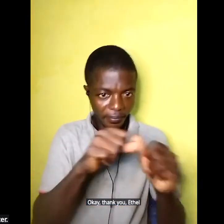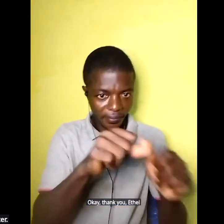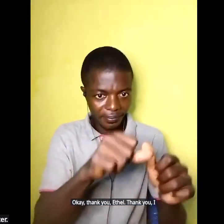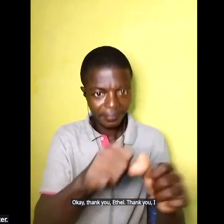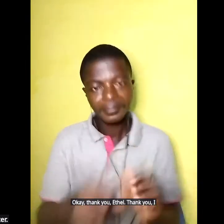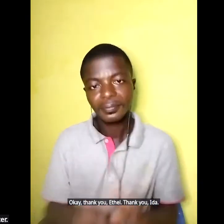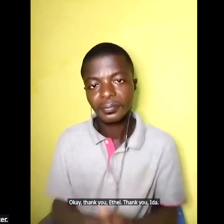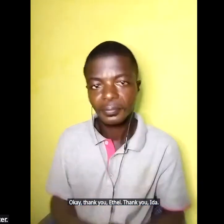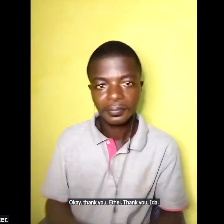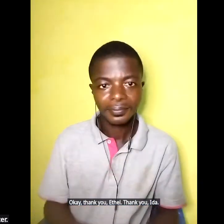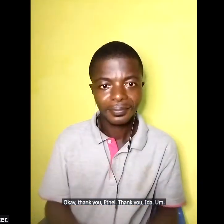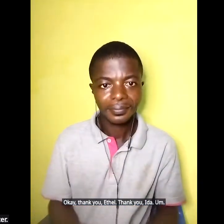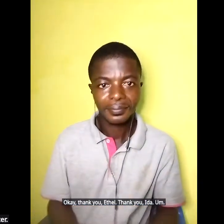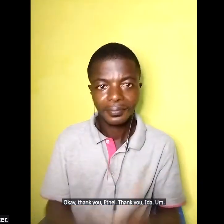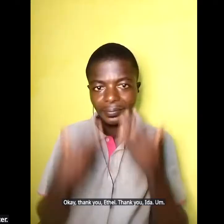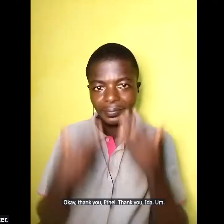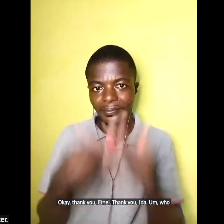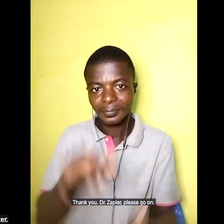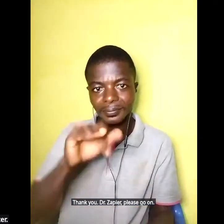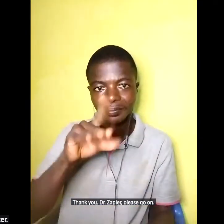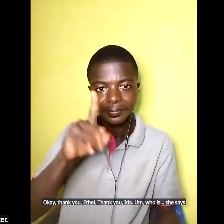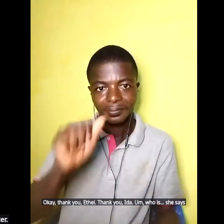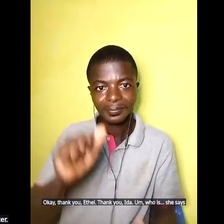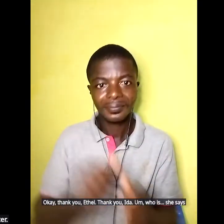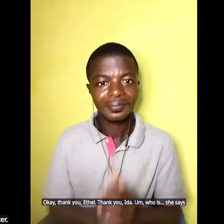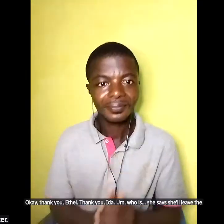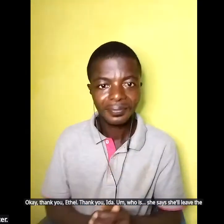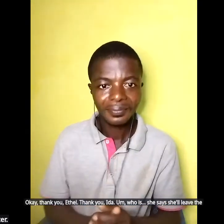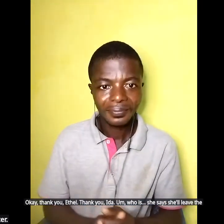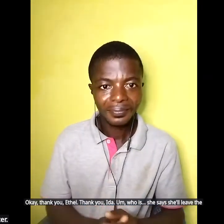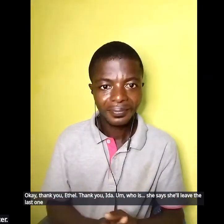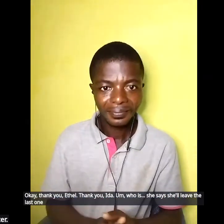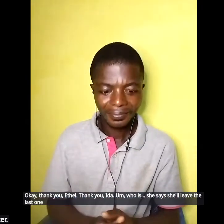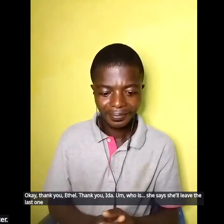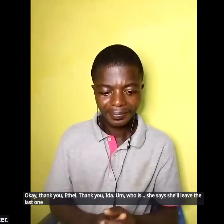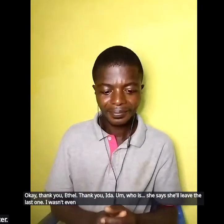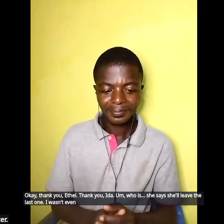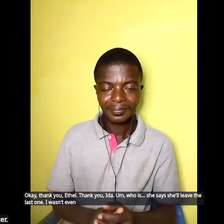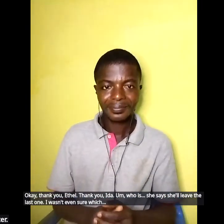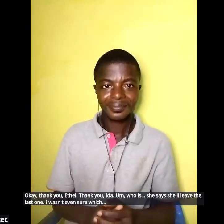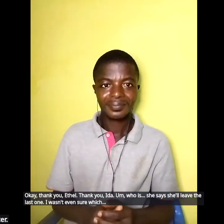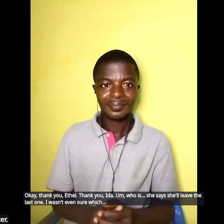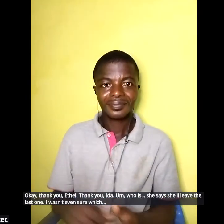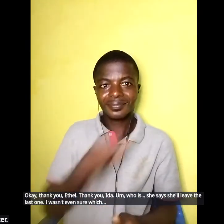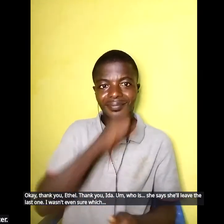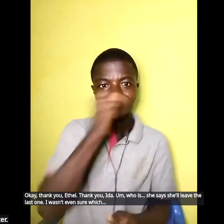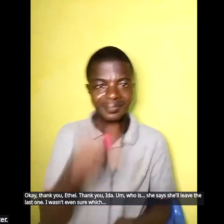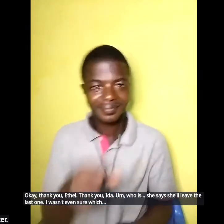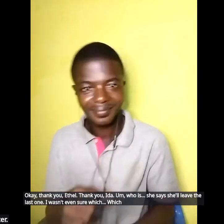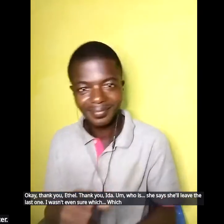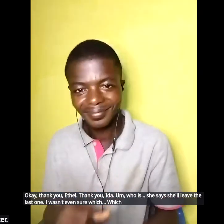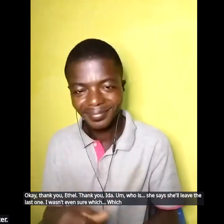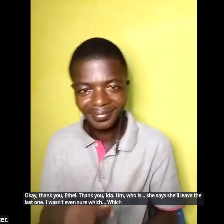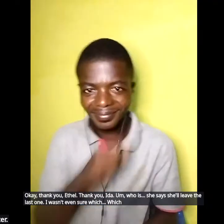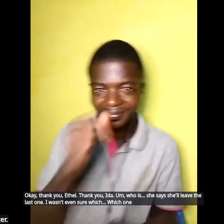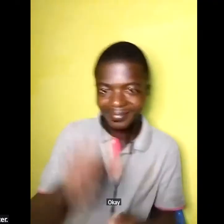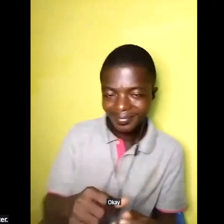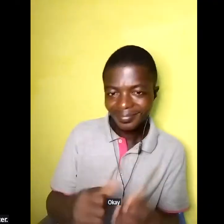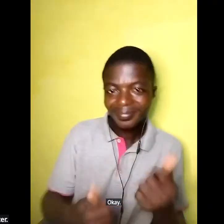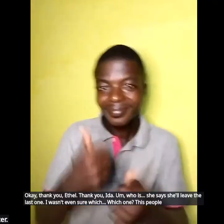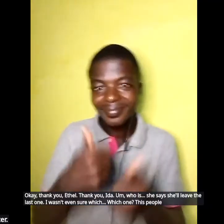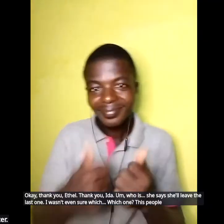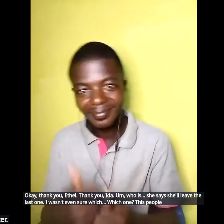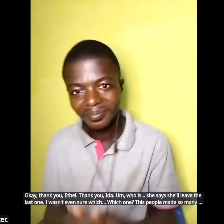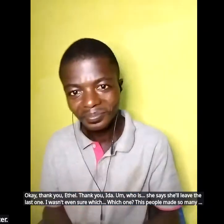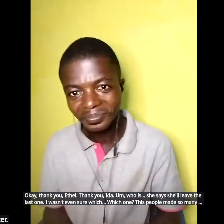Ida. When she said she'll leave the last one, I wasn't even sure which one. The Okay. speaker made so many